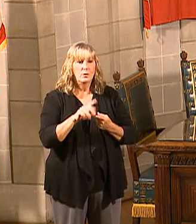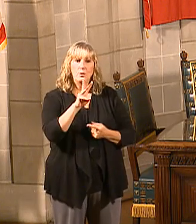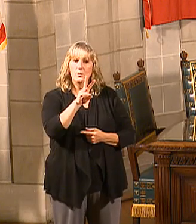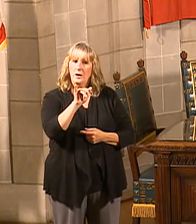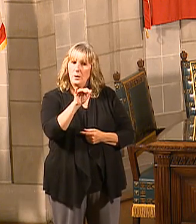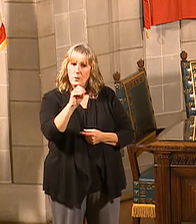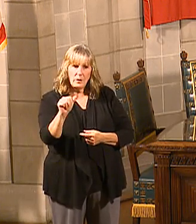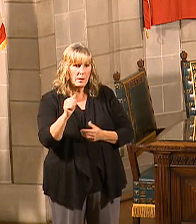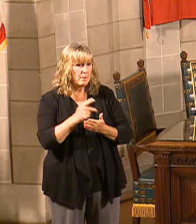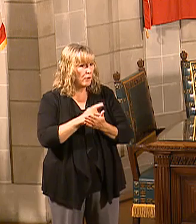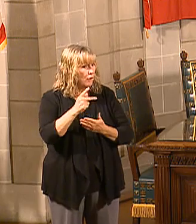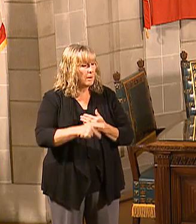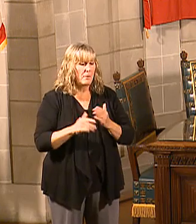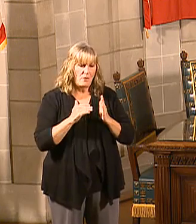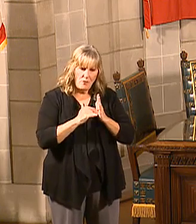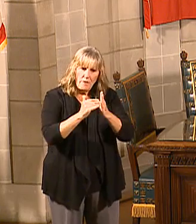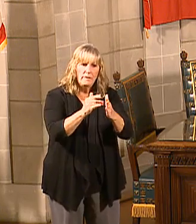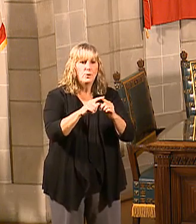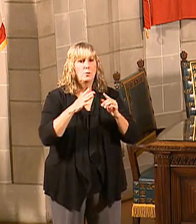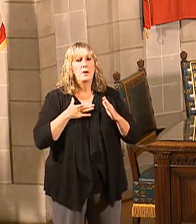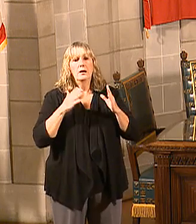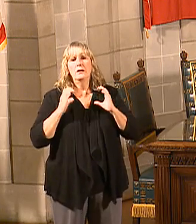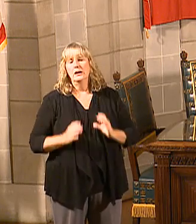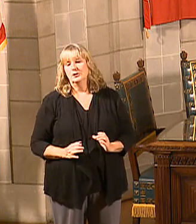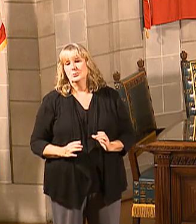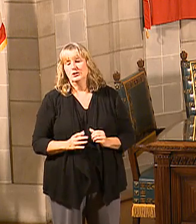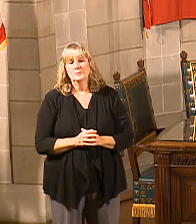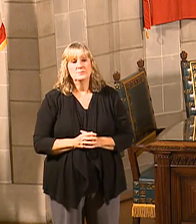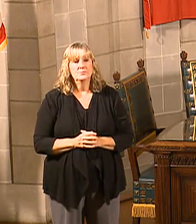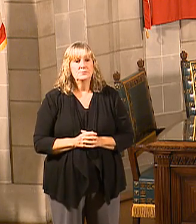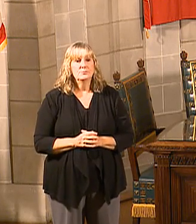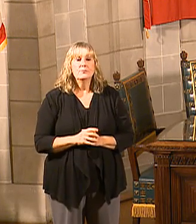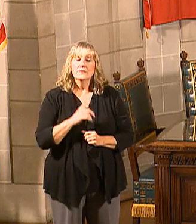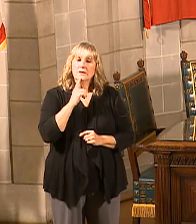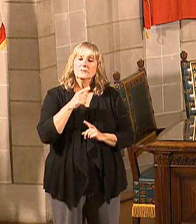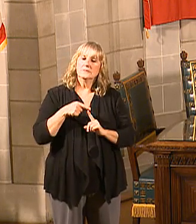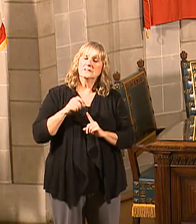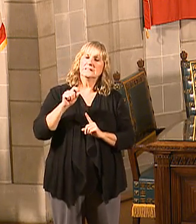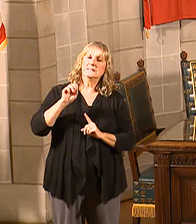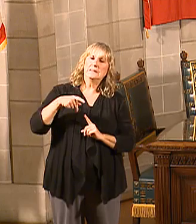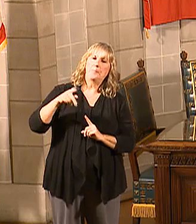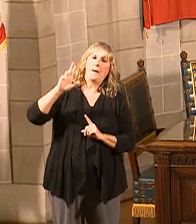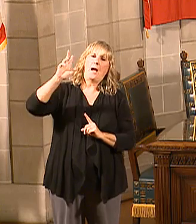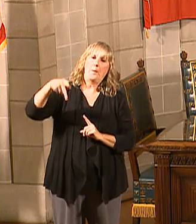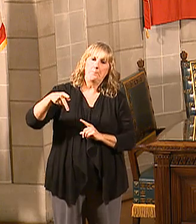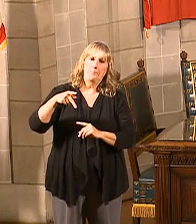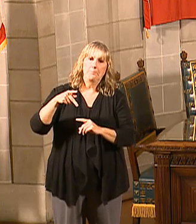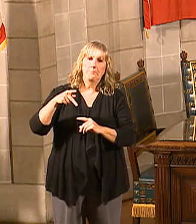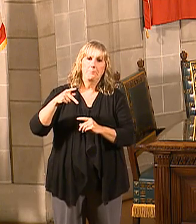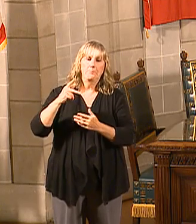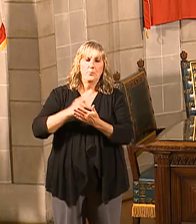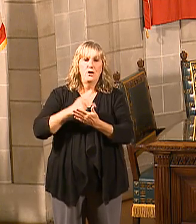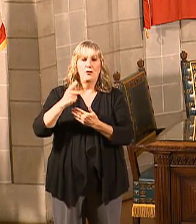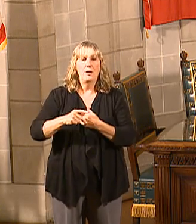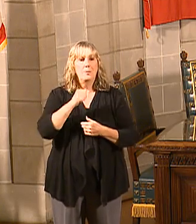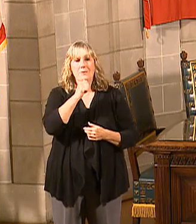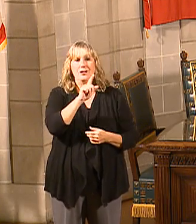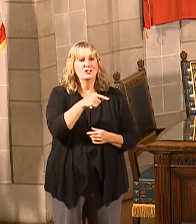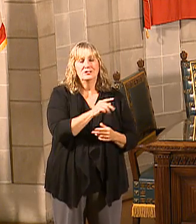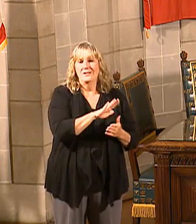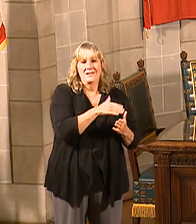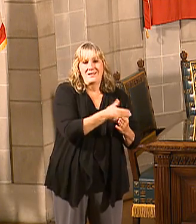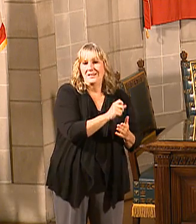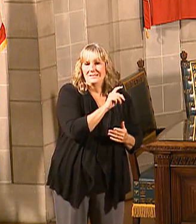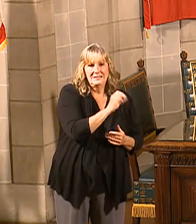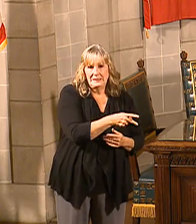WIOA program often to my customers. It is a step-up program, not just this Next Step program. With my